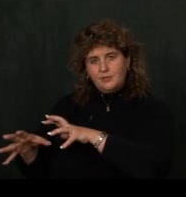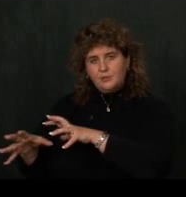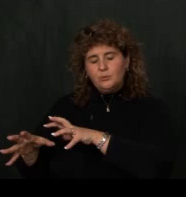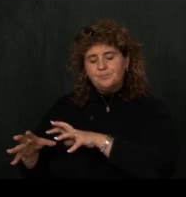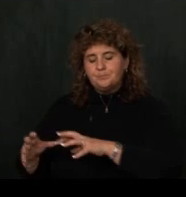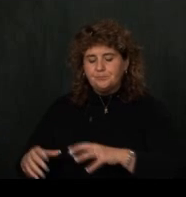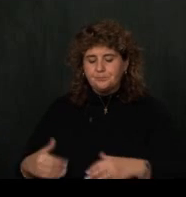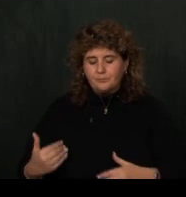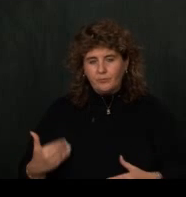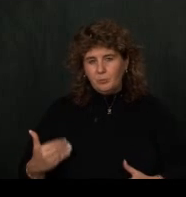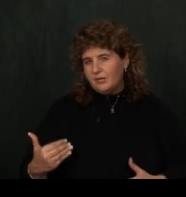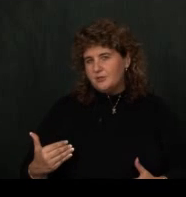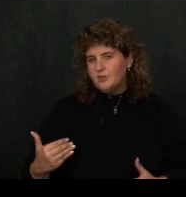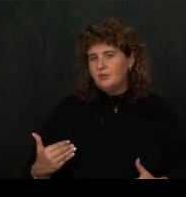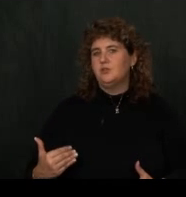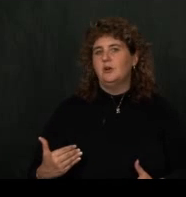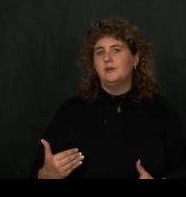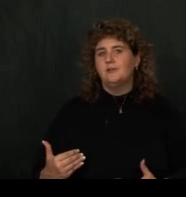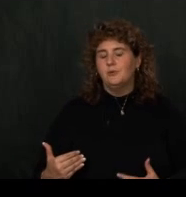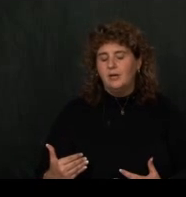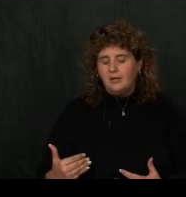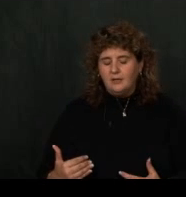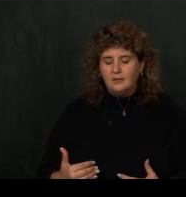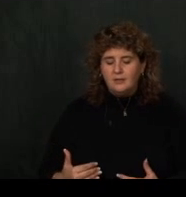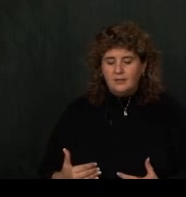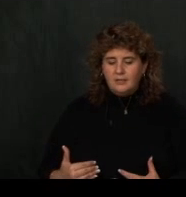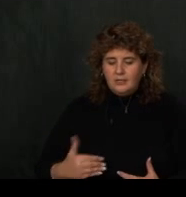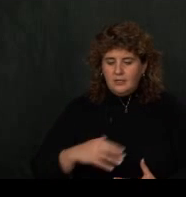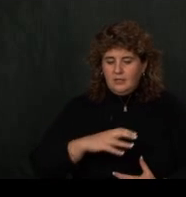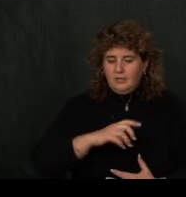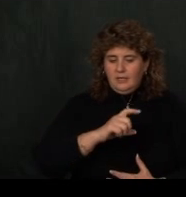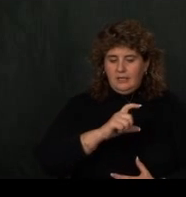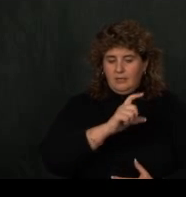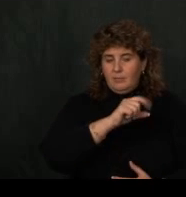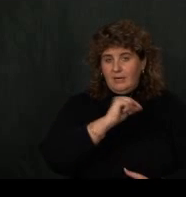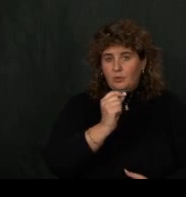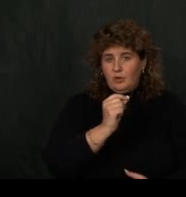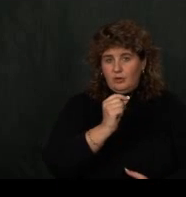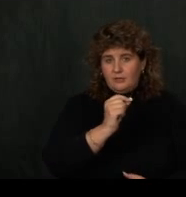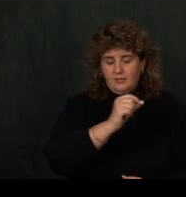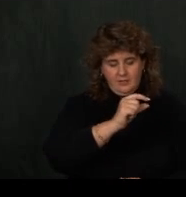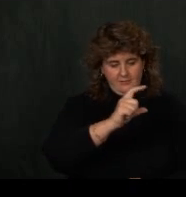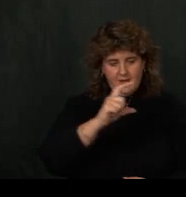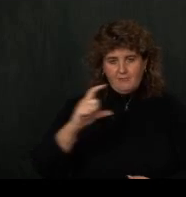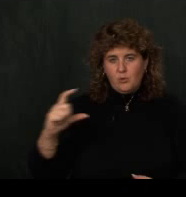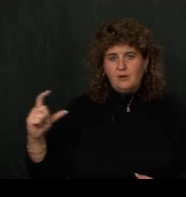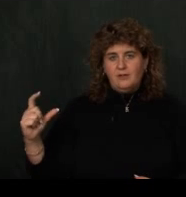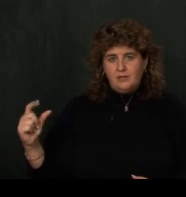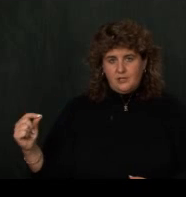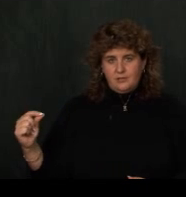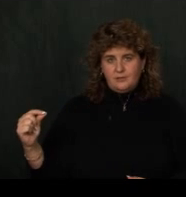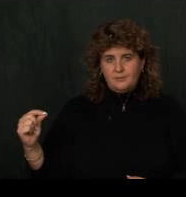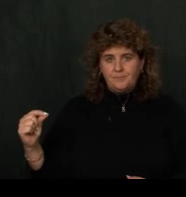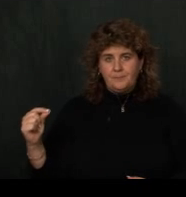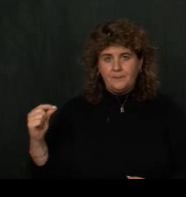do, but it's a good start, okay? In my world, you've got 4 divisions,